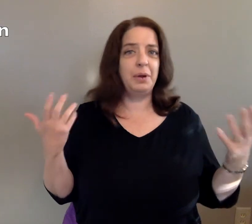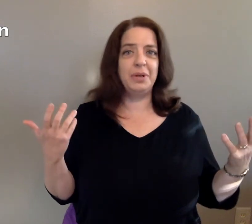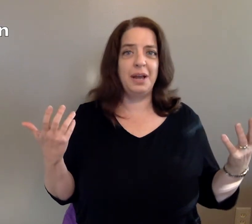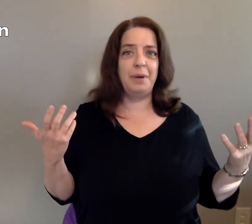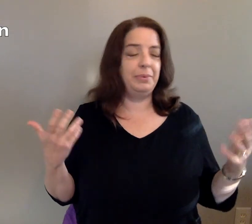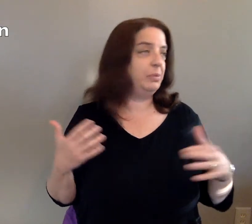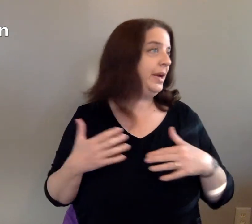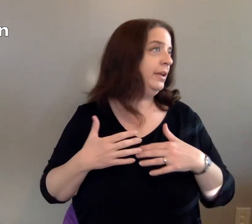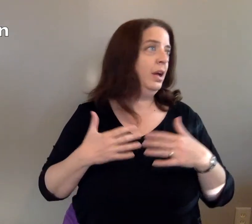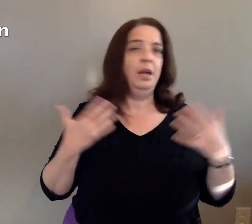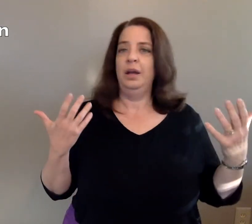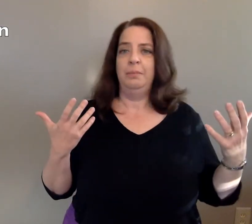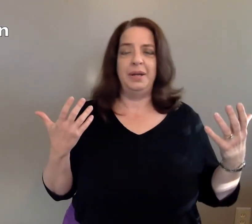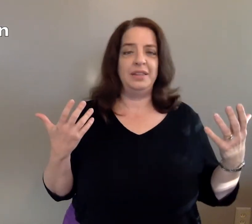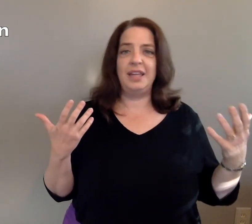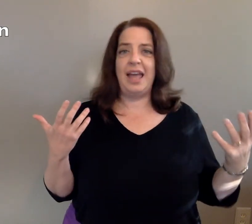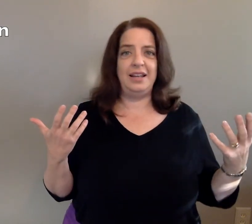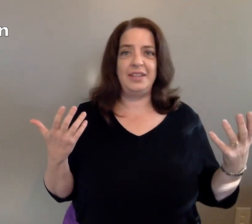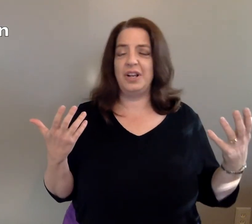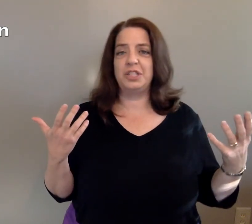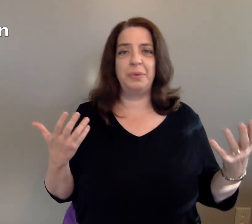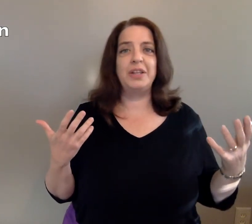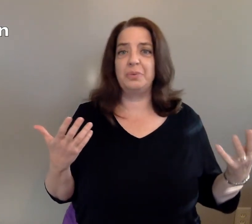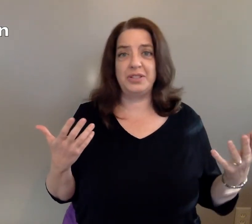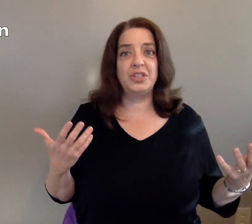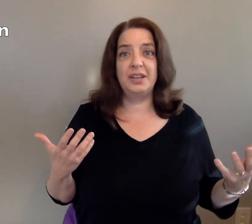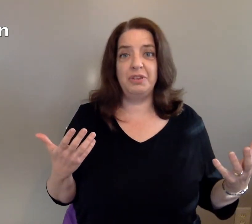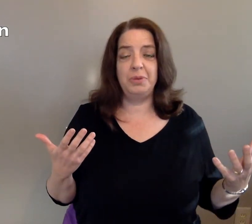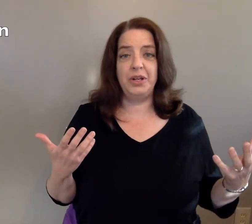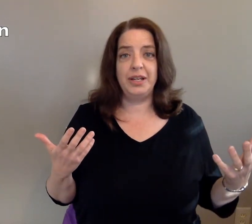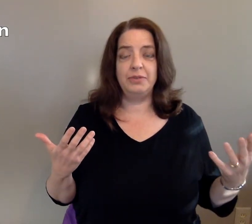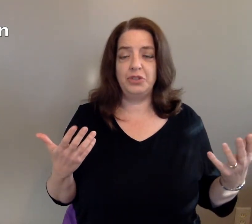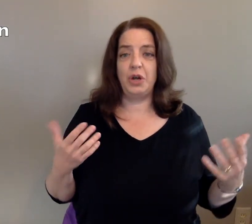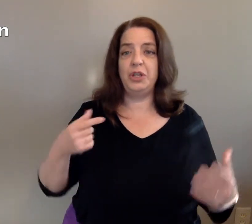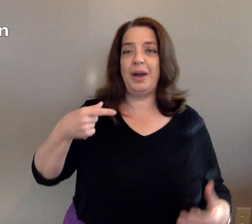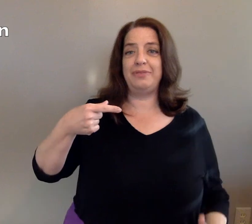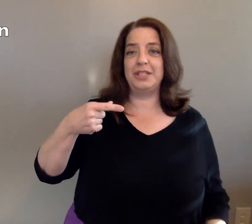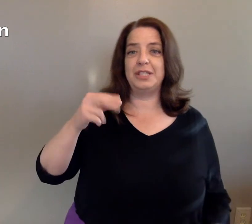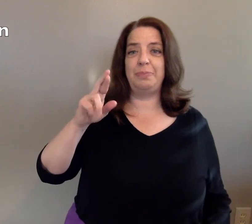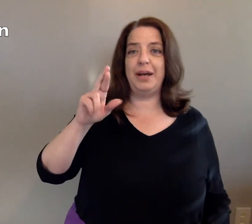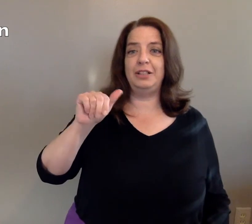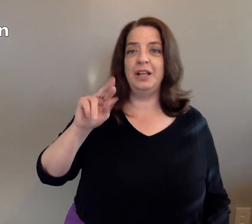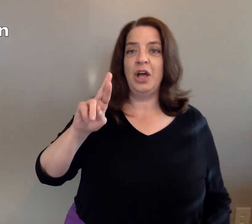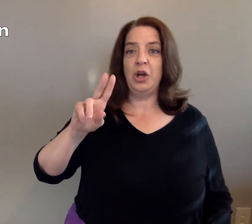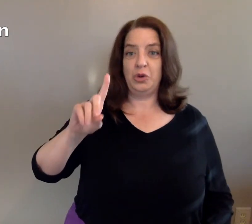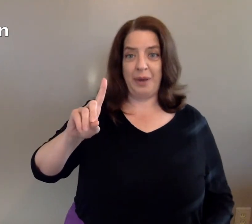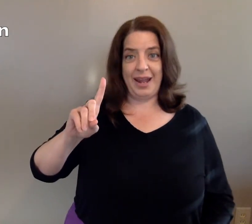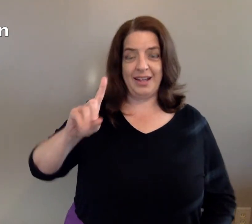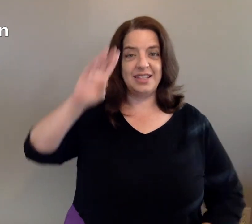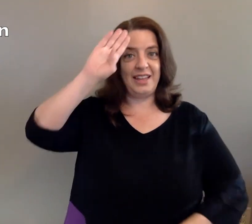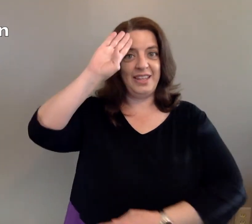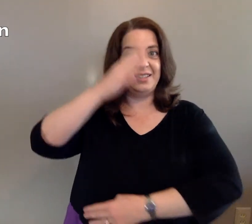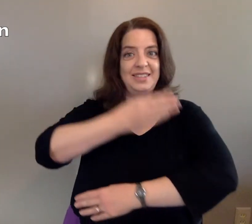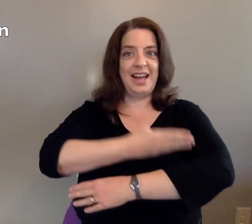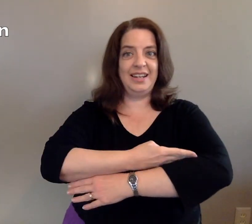would come up with one, but it has not spread to the rest of the deaf community. So you have to spell grand and then sign